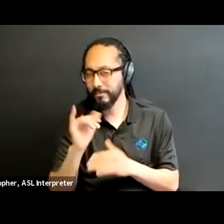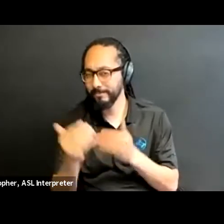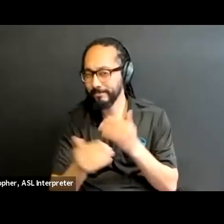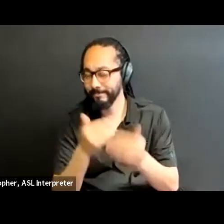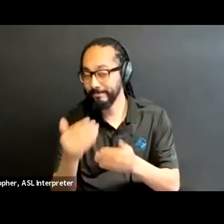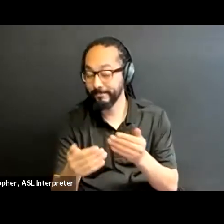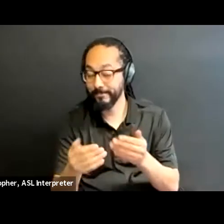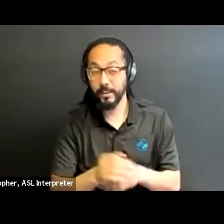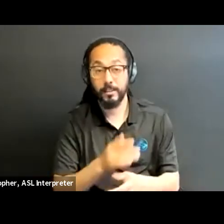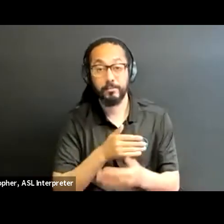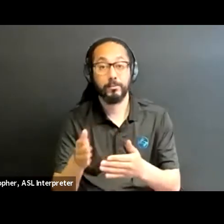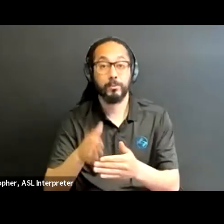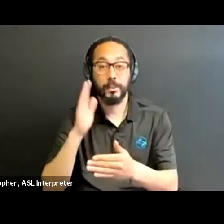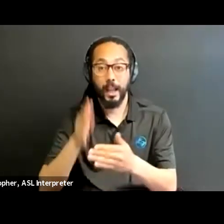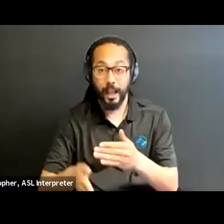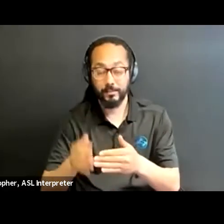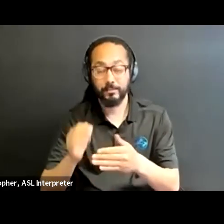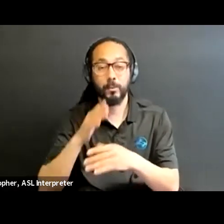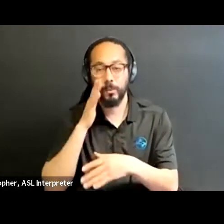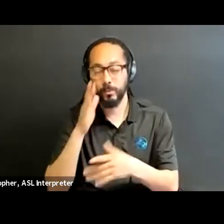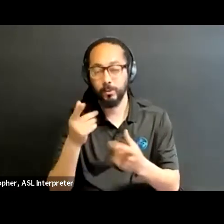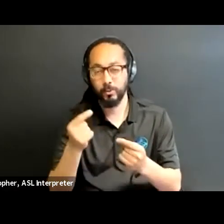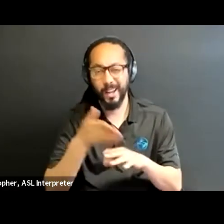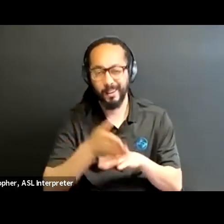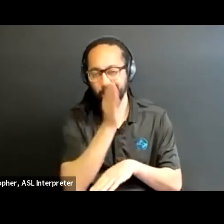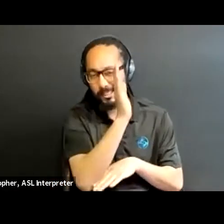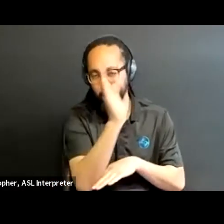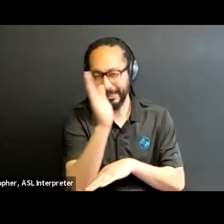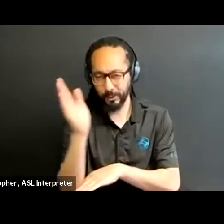other speakers, we will be doing a Q&A.